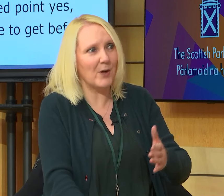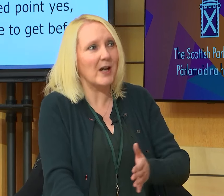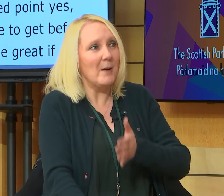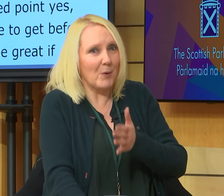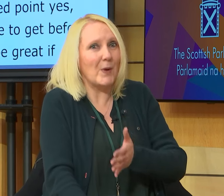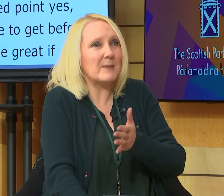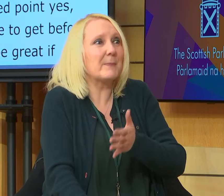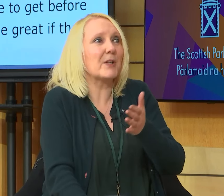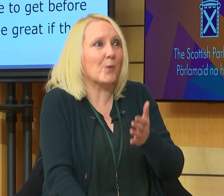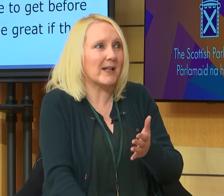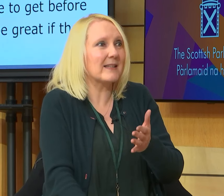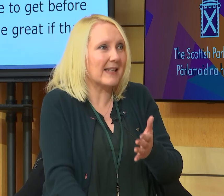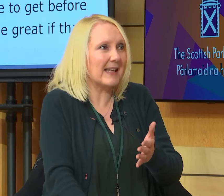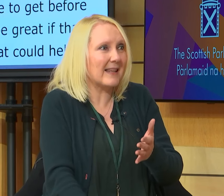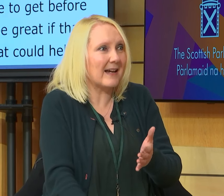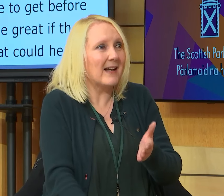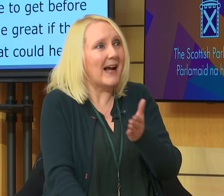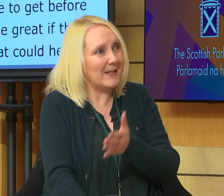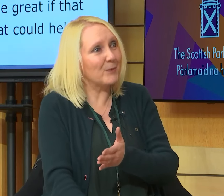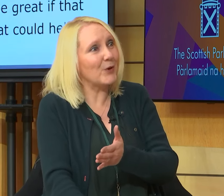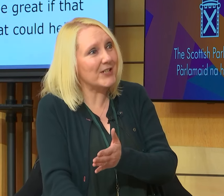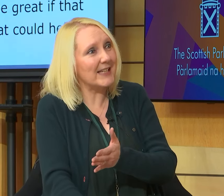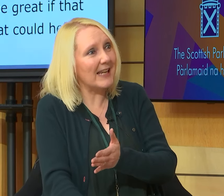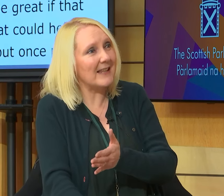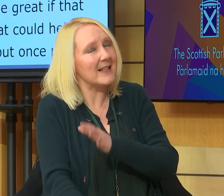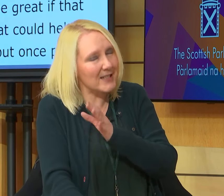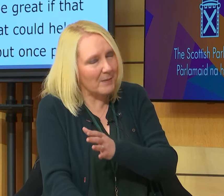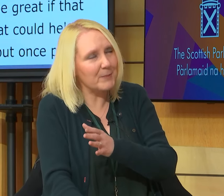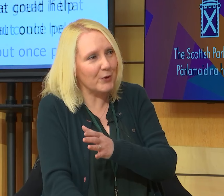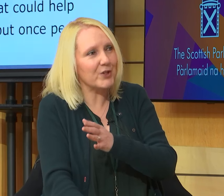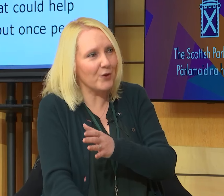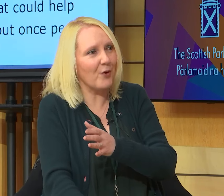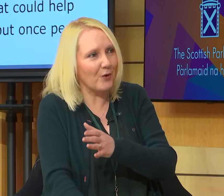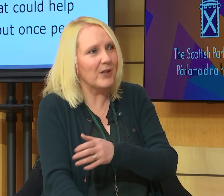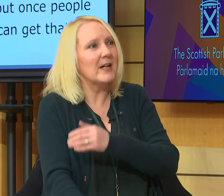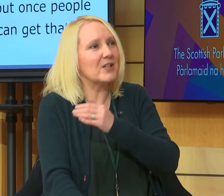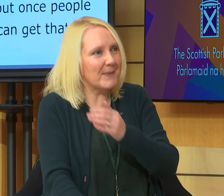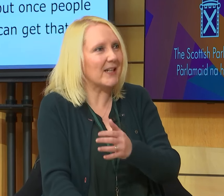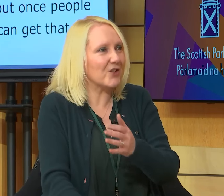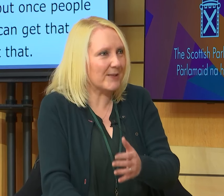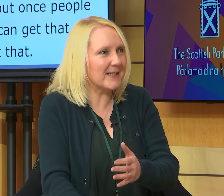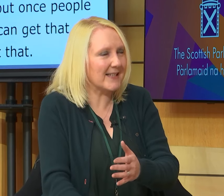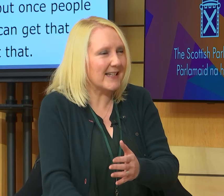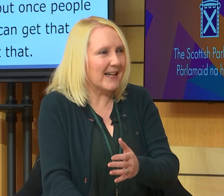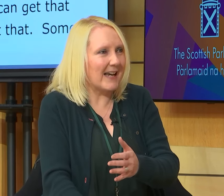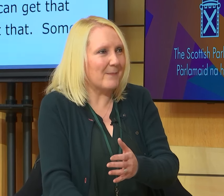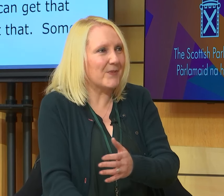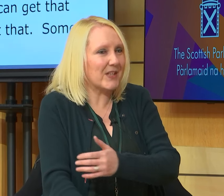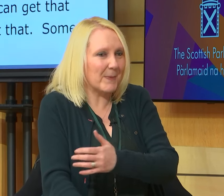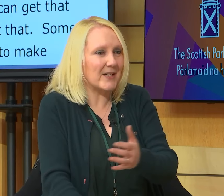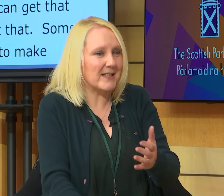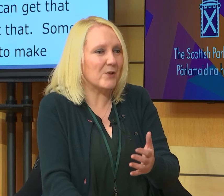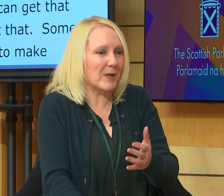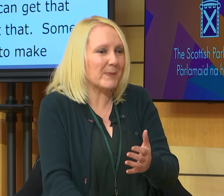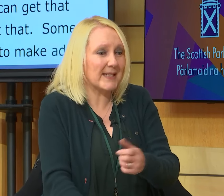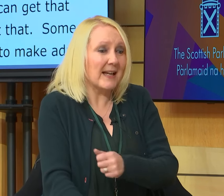into work. But once people are working, they can get that, and employers can get that. Some employers, not all, to make adjustments to